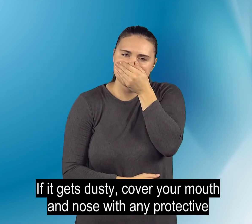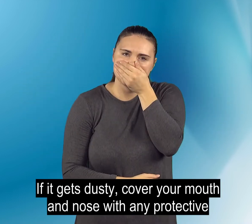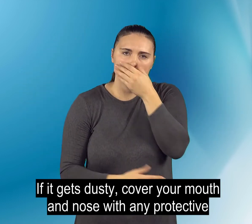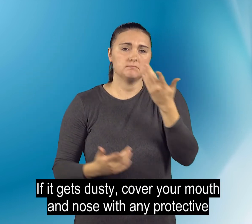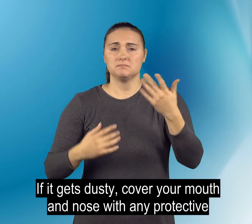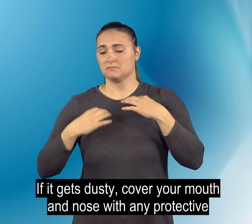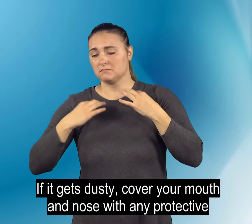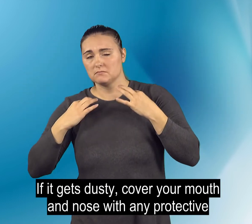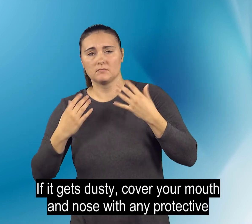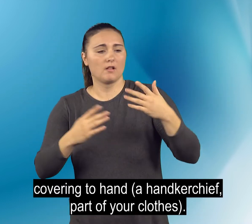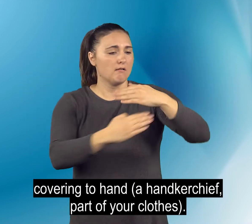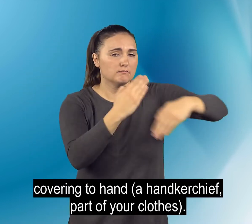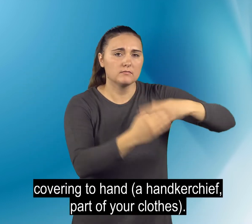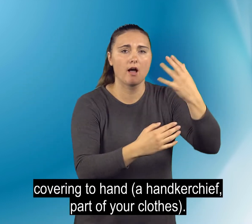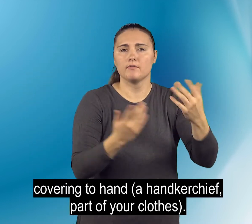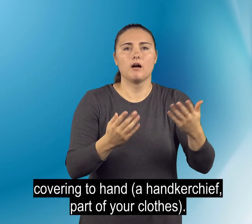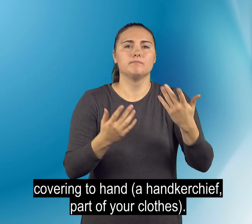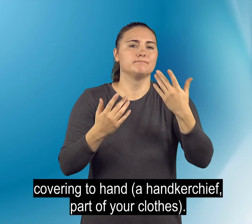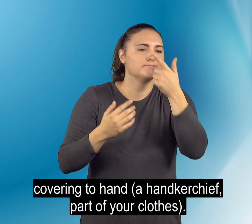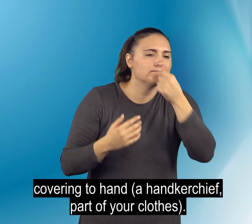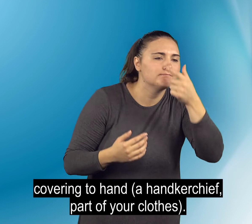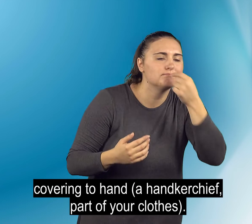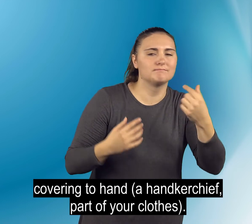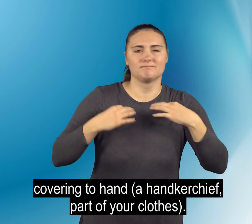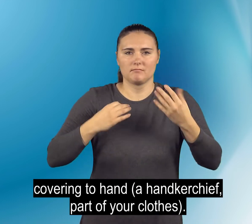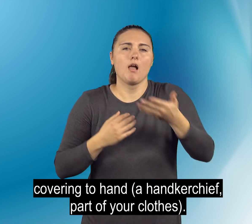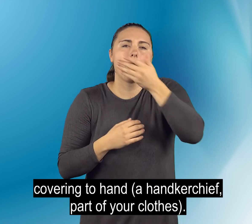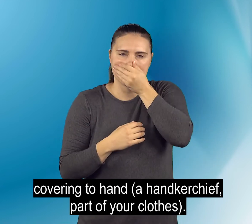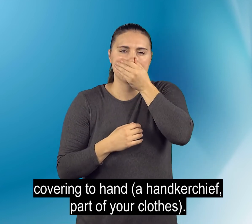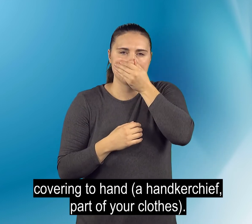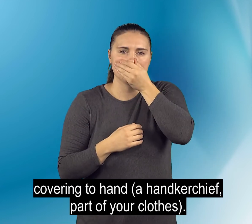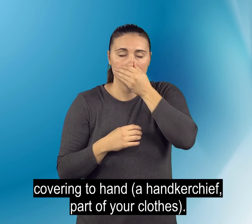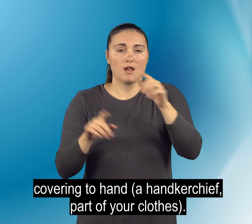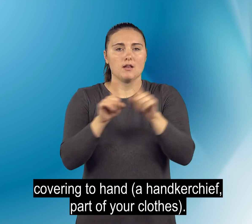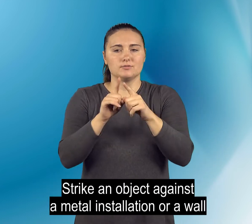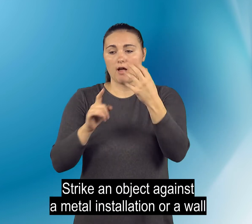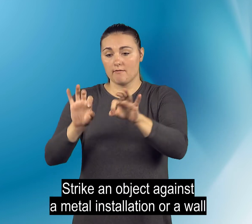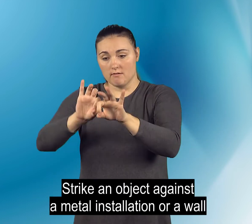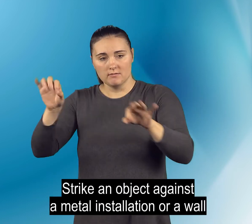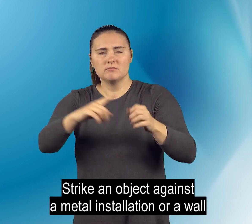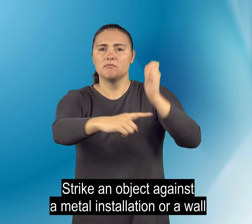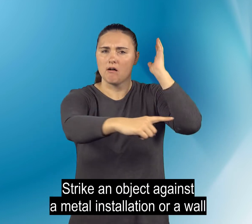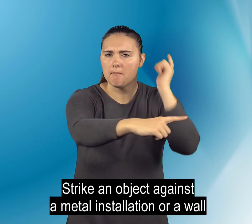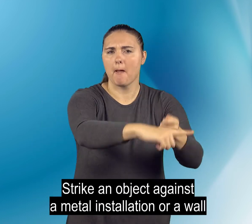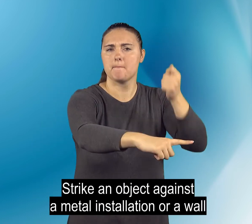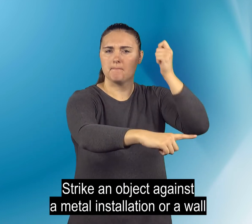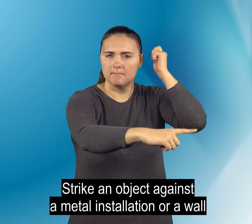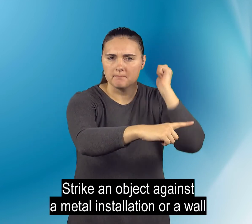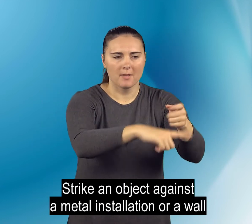your mouth and nose with any protective covering to hand, a handkerchief, part of your clothes. Strike